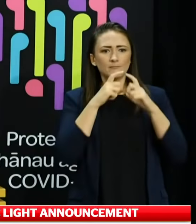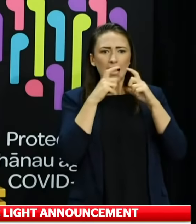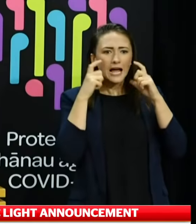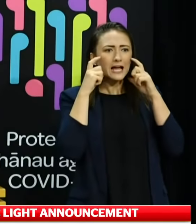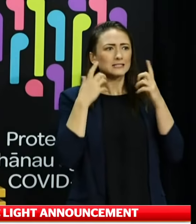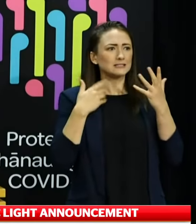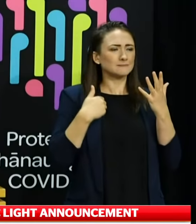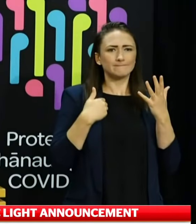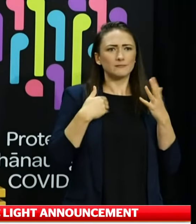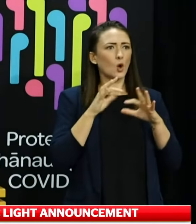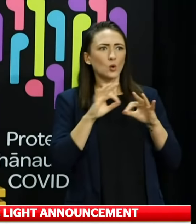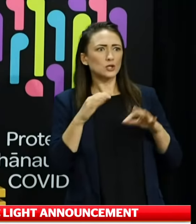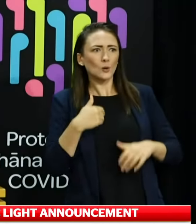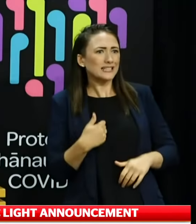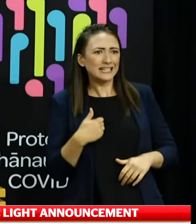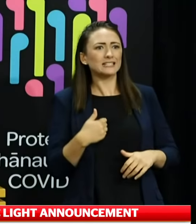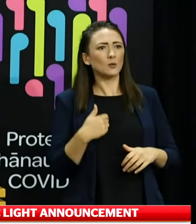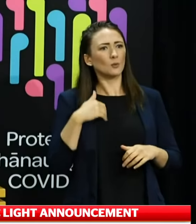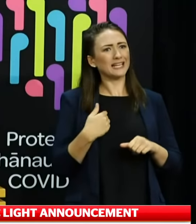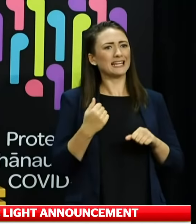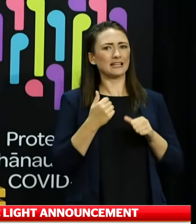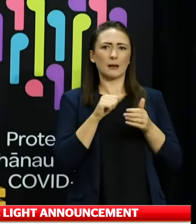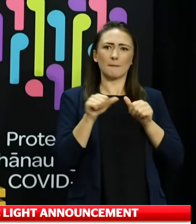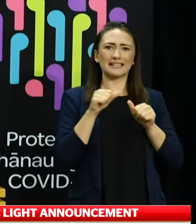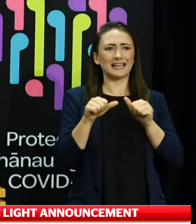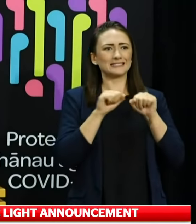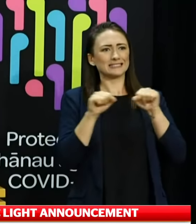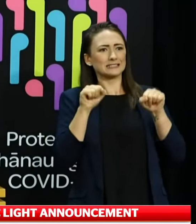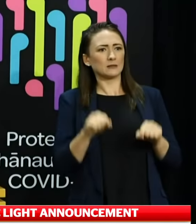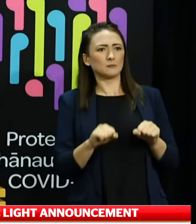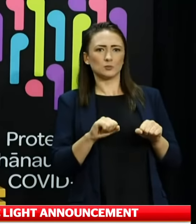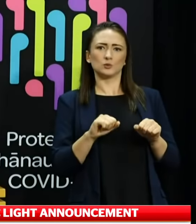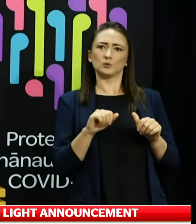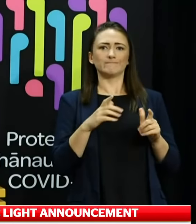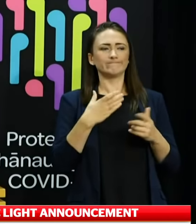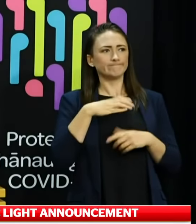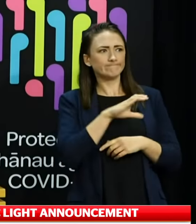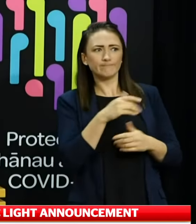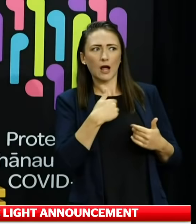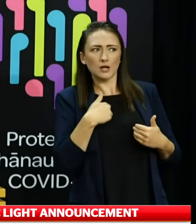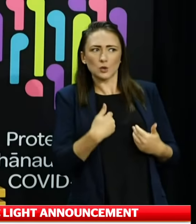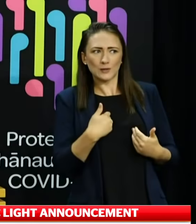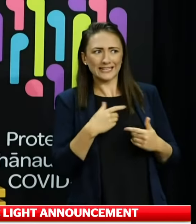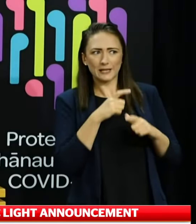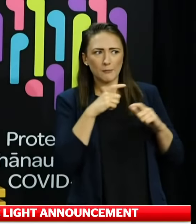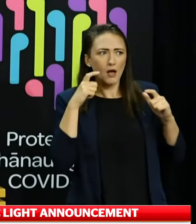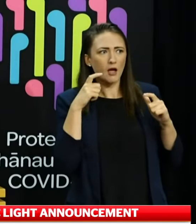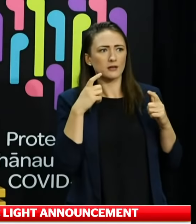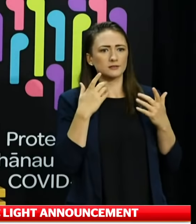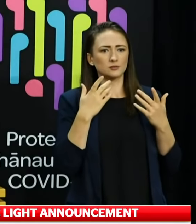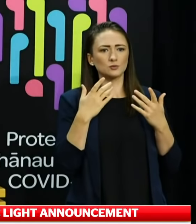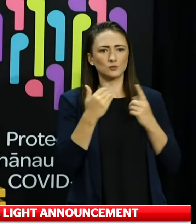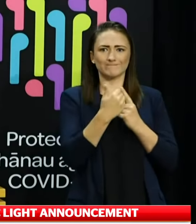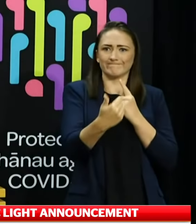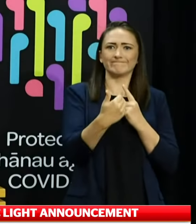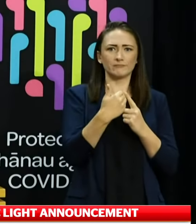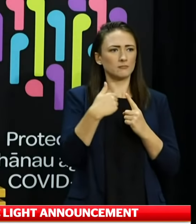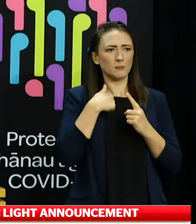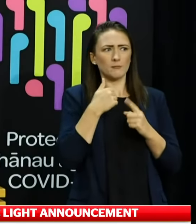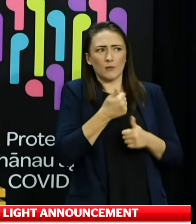easier system to use and one that's easier for retail as well. So, yes, there's been quite a lot of work